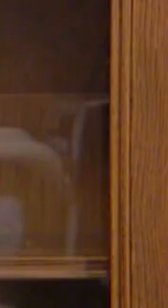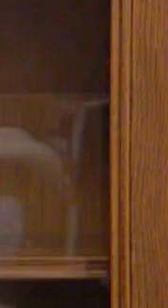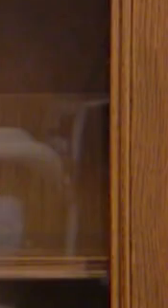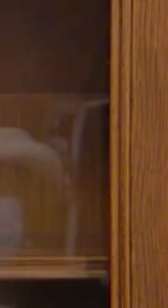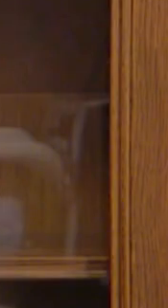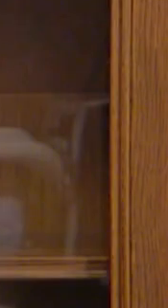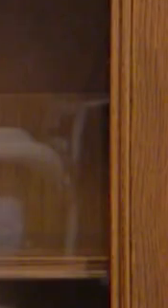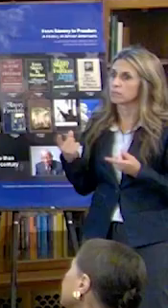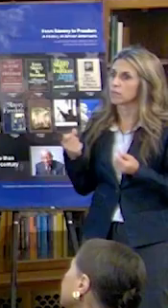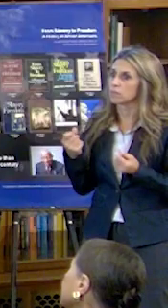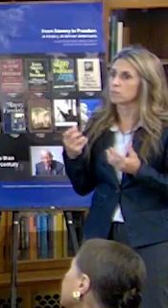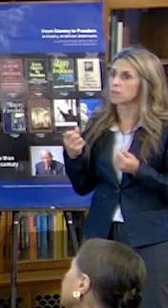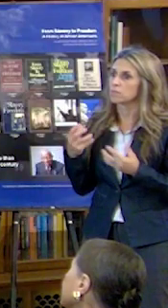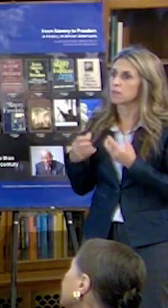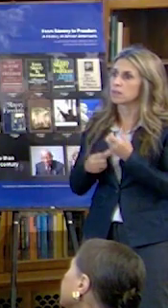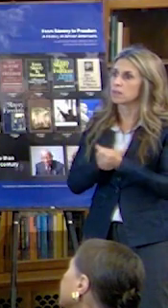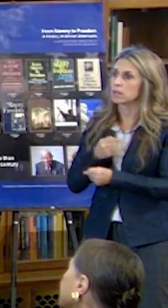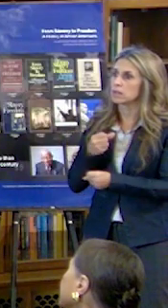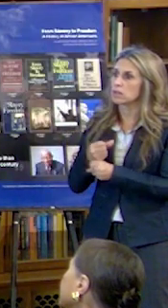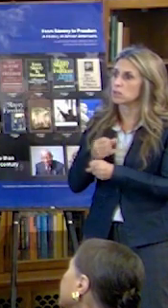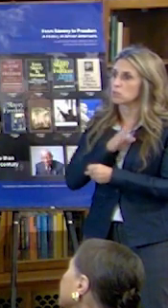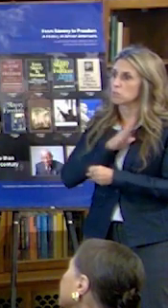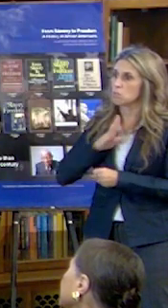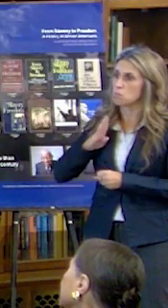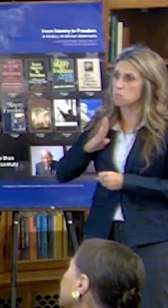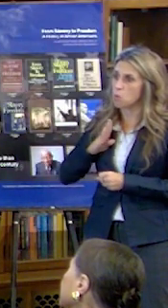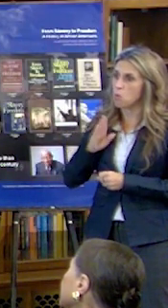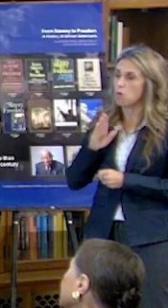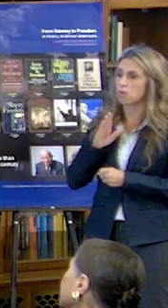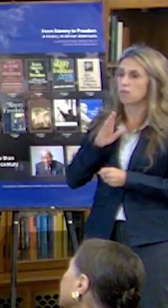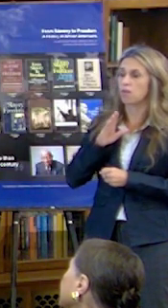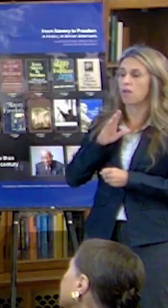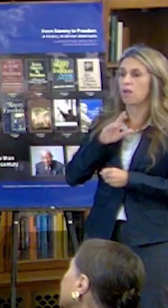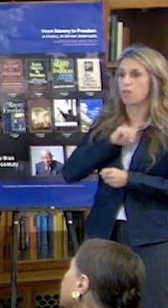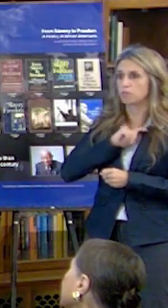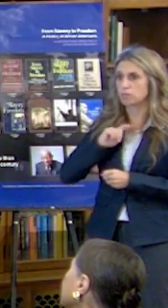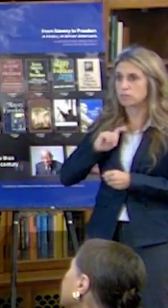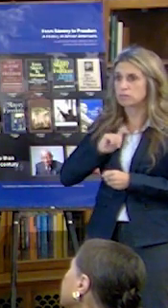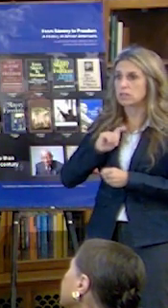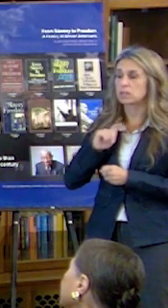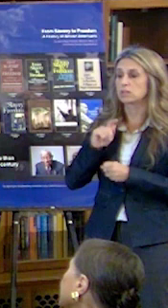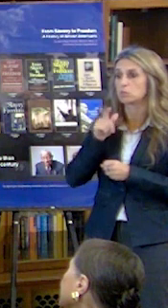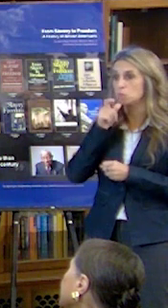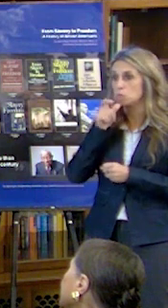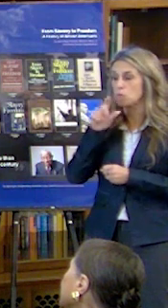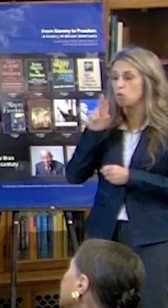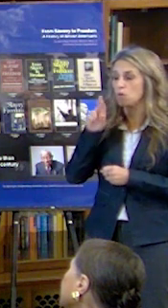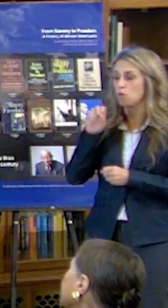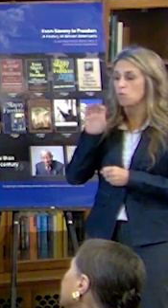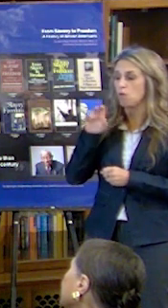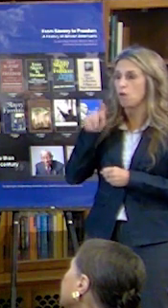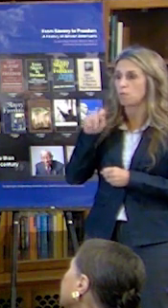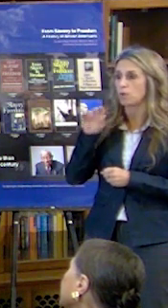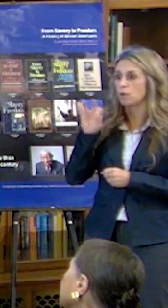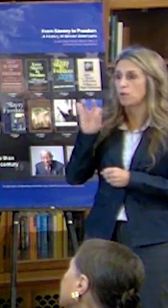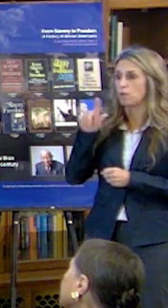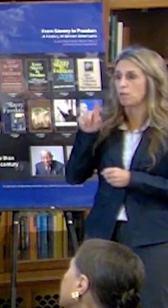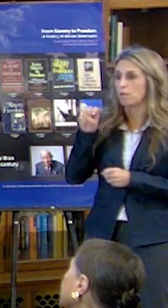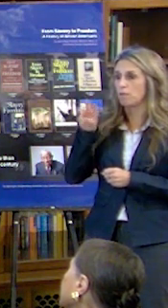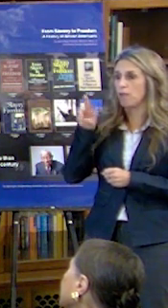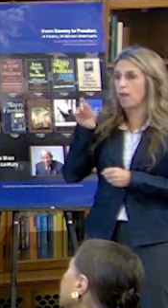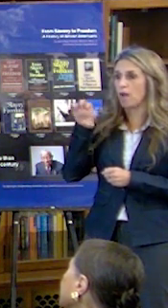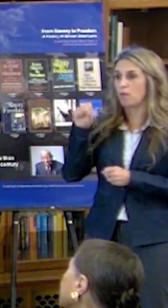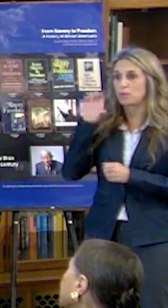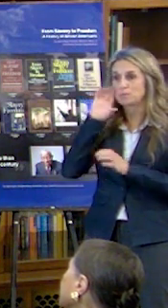years the chair of the board of the trustees of North Carolina Central was Robert flowers is photo